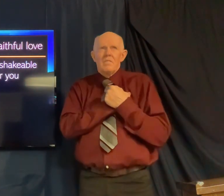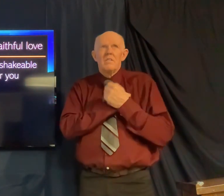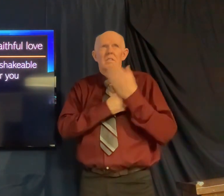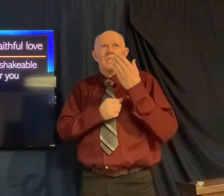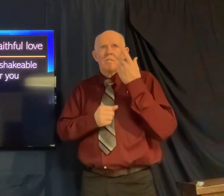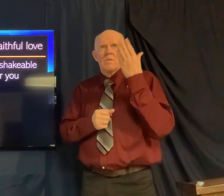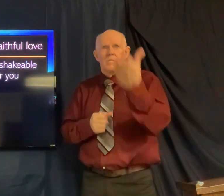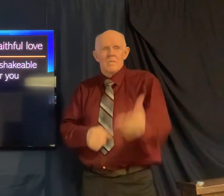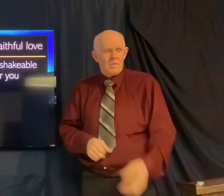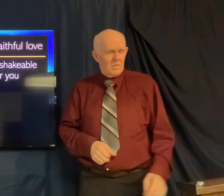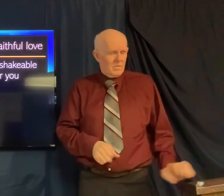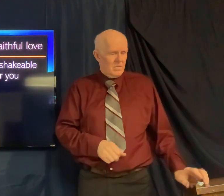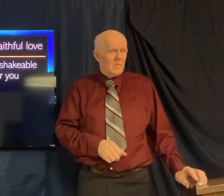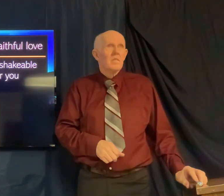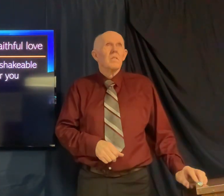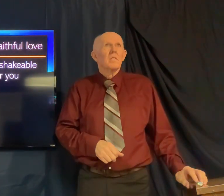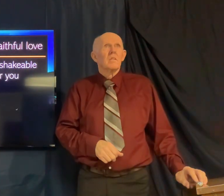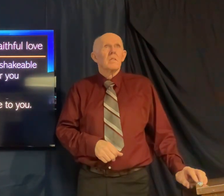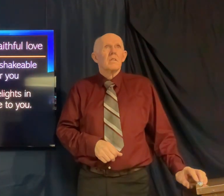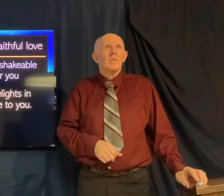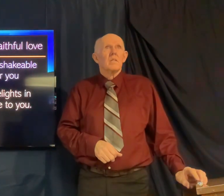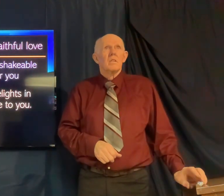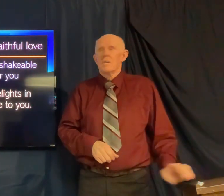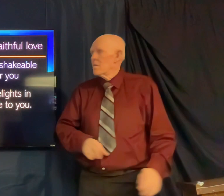It continues, his love continues to be there.